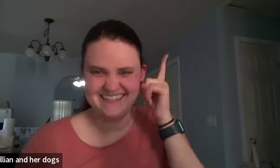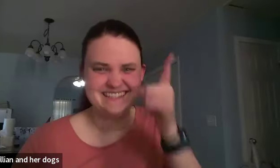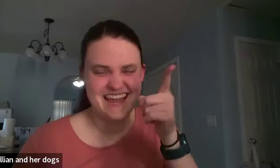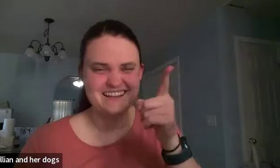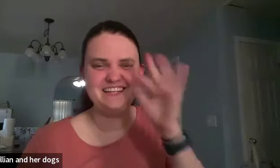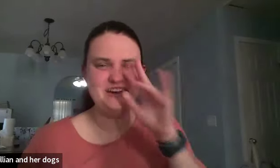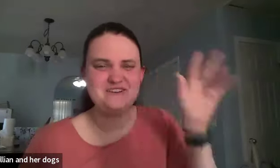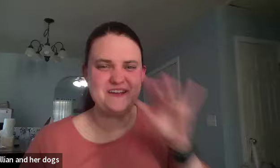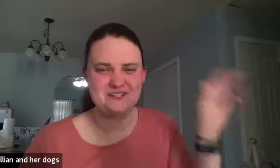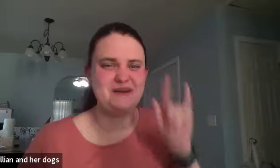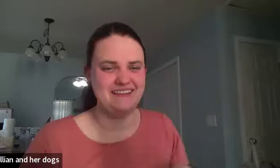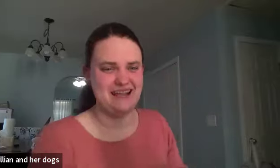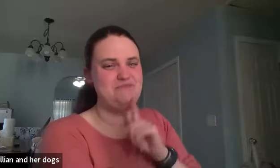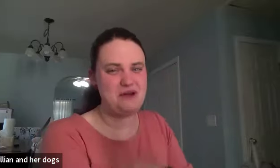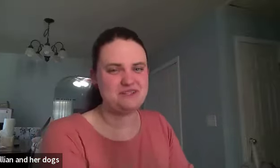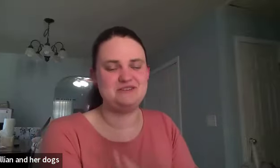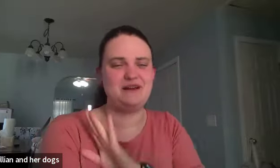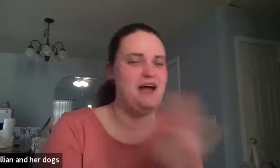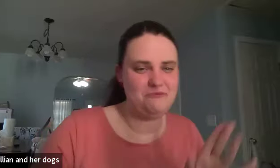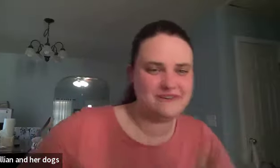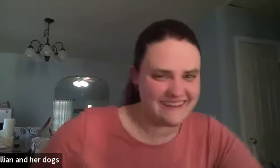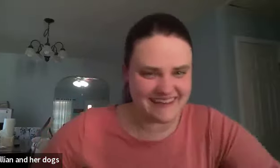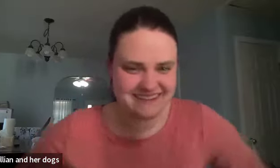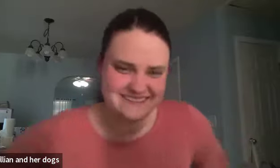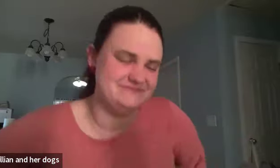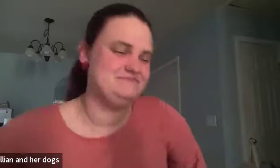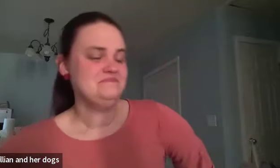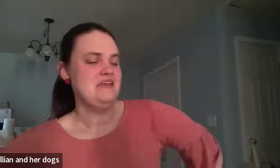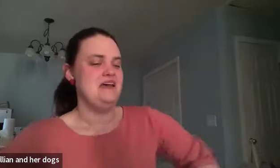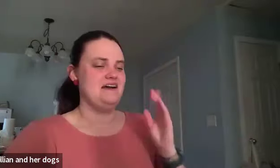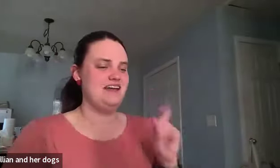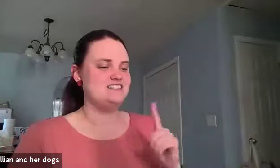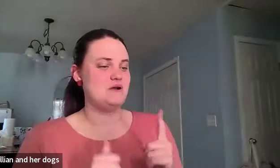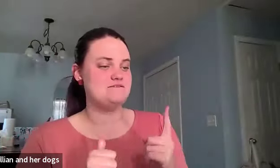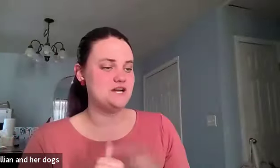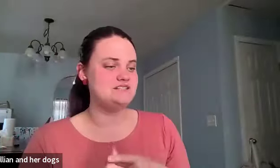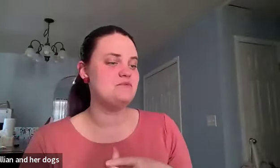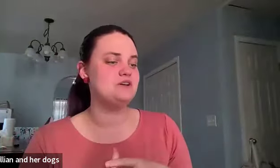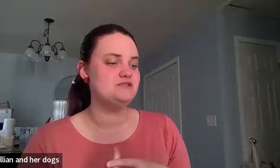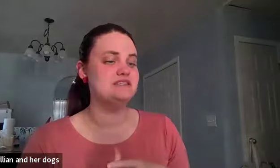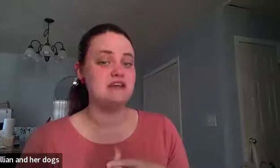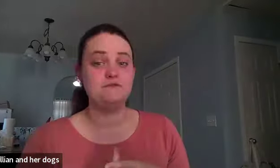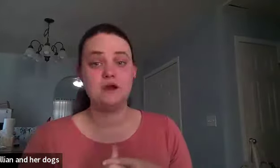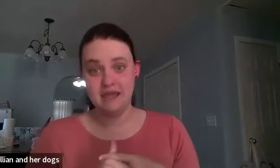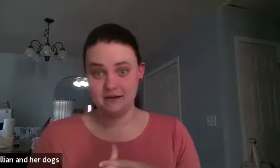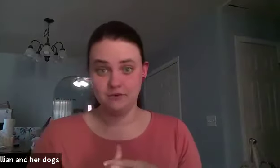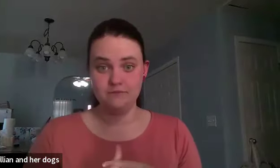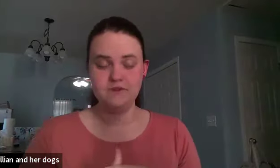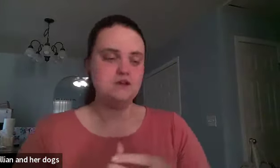Exactly, exactly. Know your finger spelling. I promise you, it'll help you in the end. Okay, so our first sign we're going to do is the sign for animal.